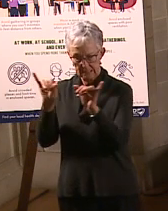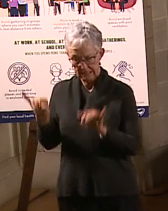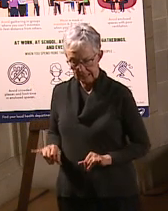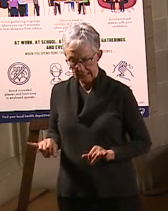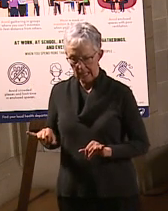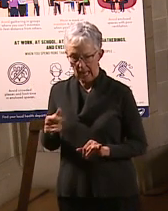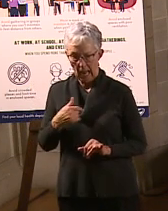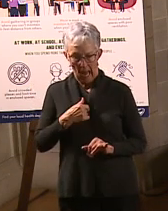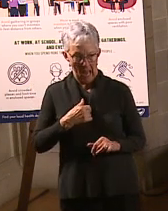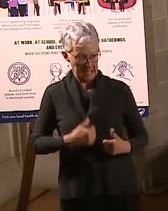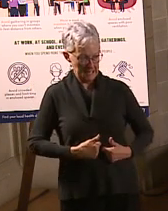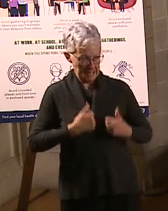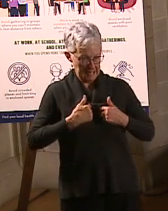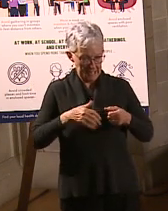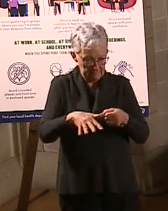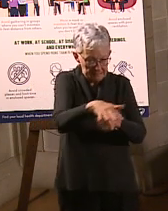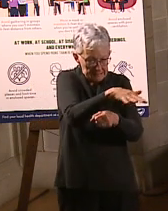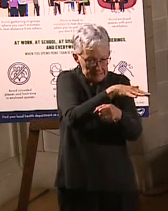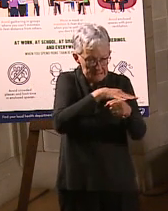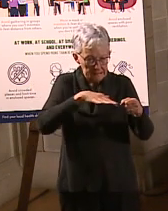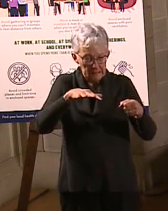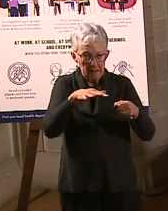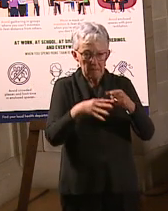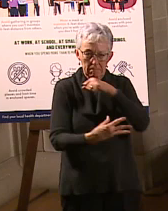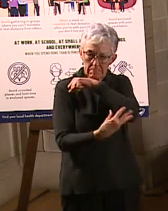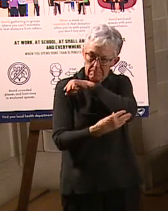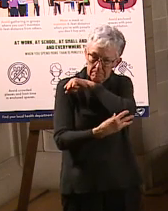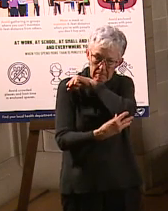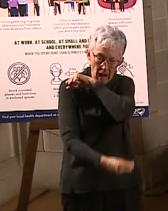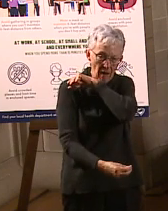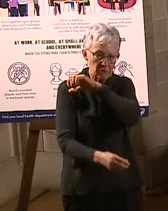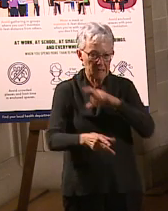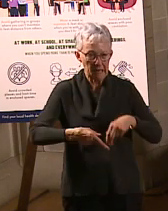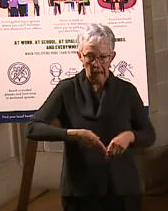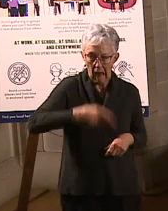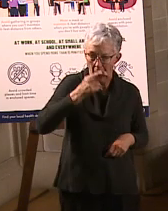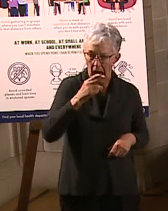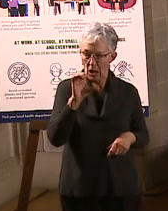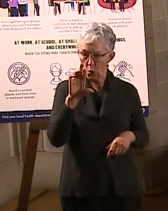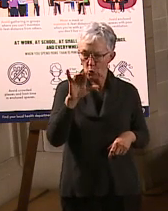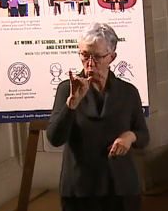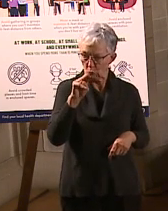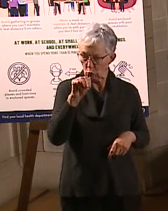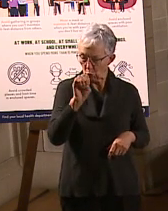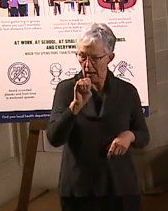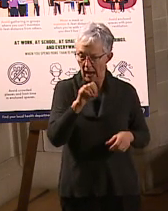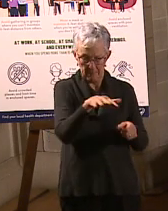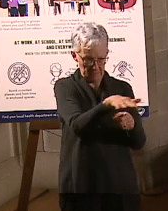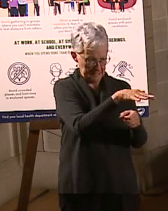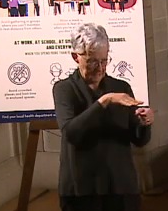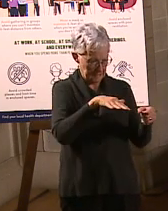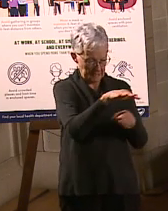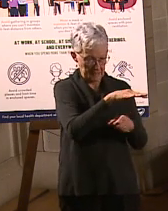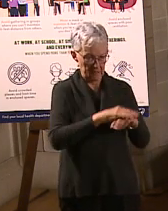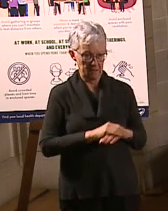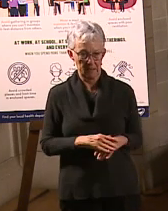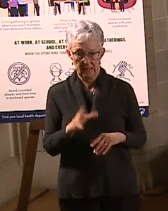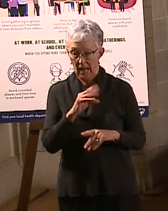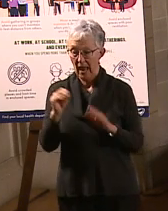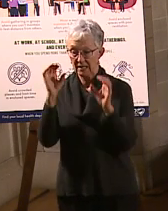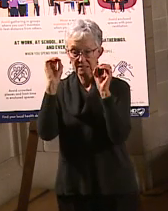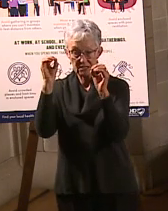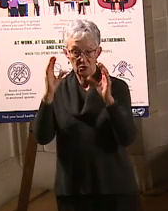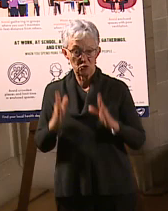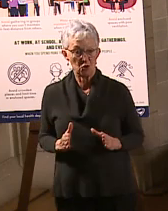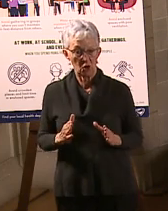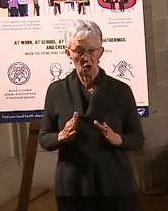poverty, crime, and very low expectations. I was in an environment where teachers would just happily pass me on to the next